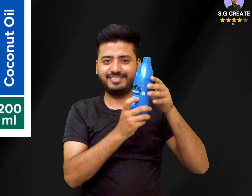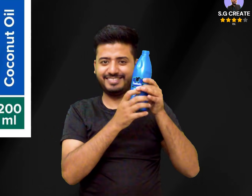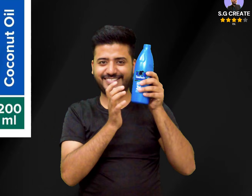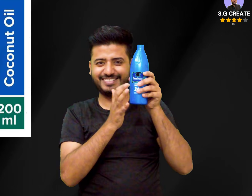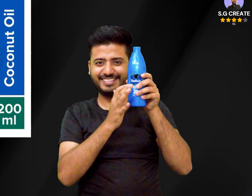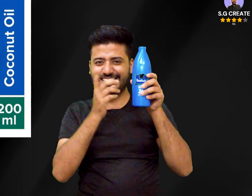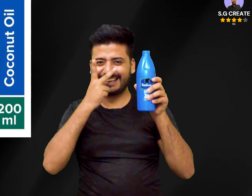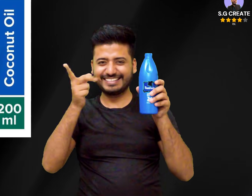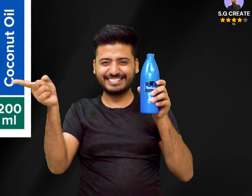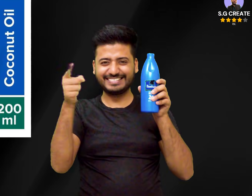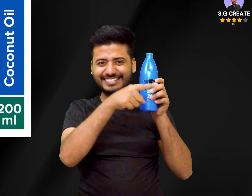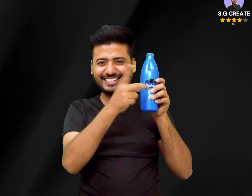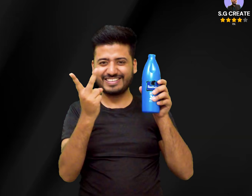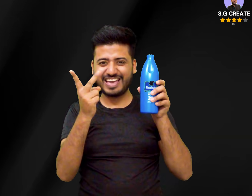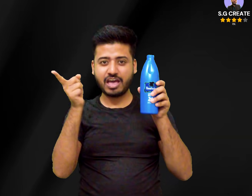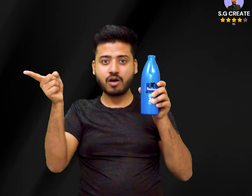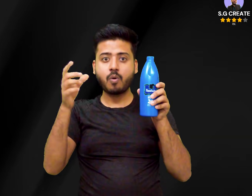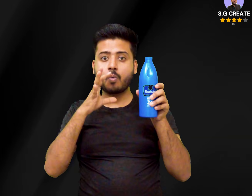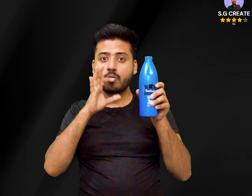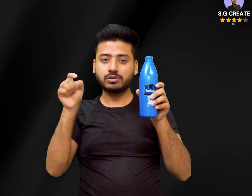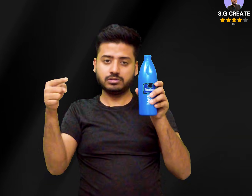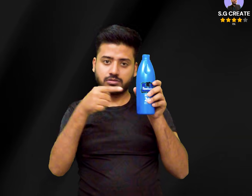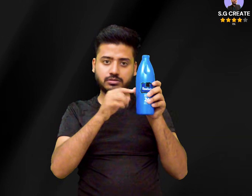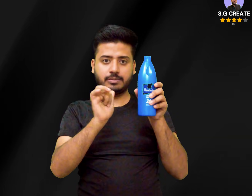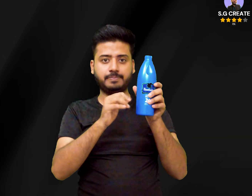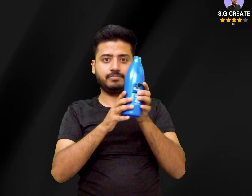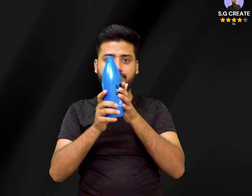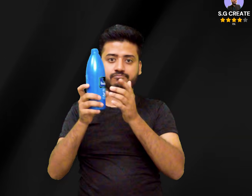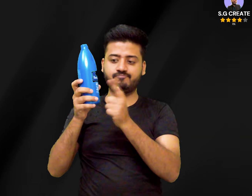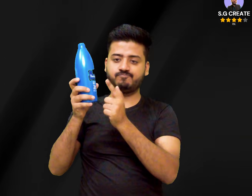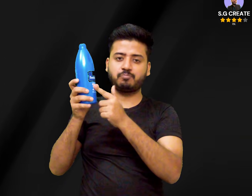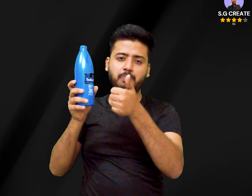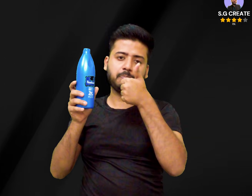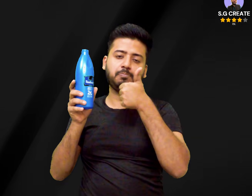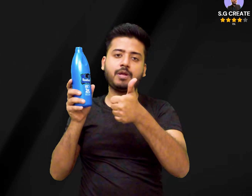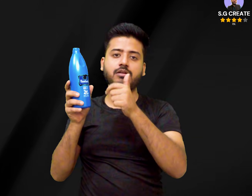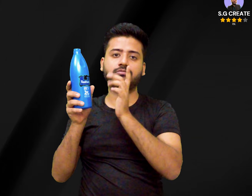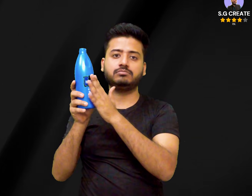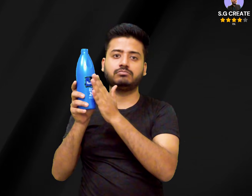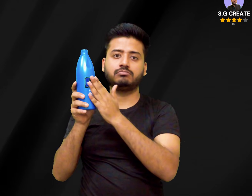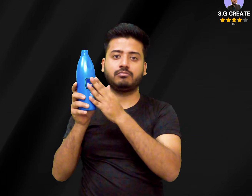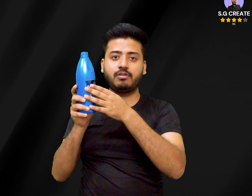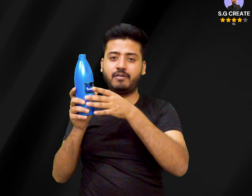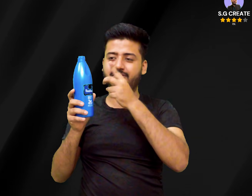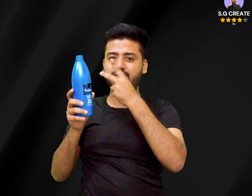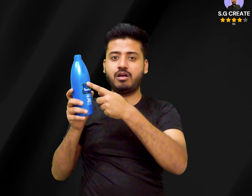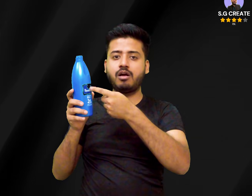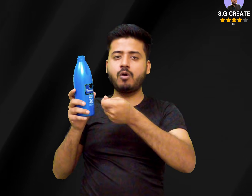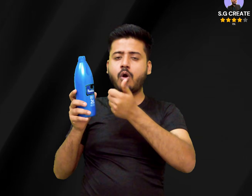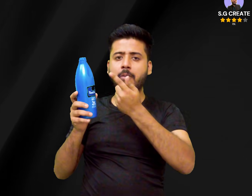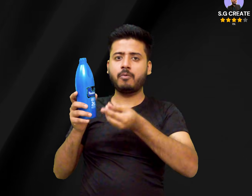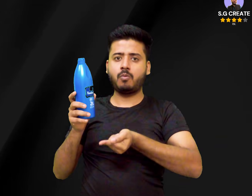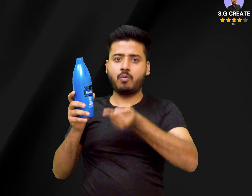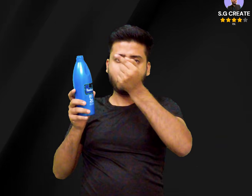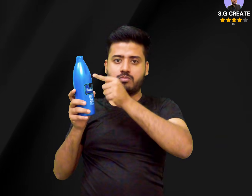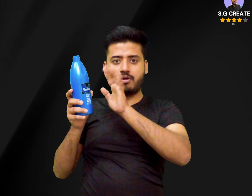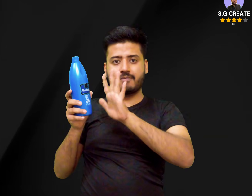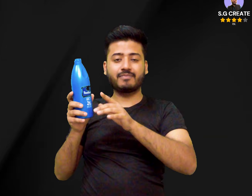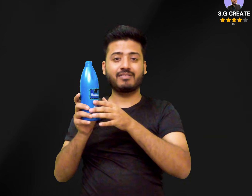oil will heat up normally and release the natural, fresh aroma of coconut. Fake/adulterated oil may start frothing at